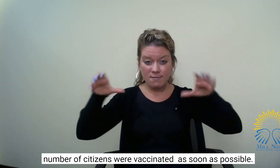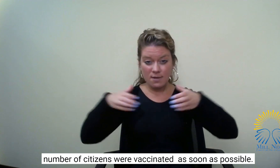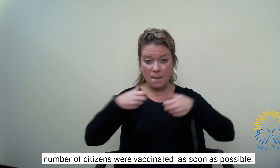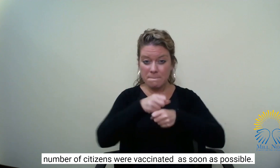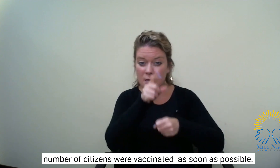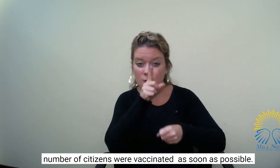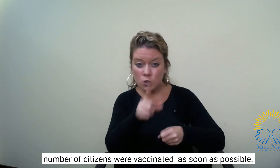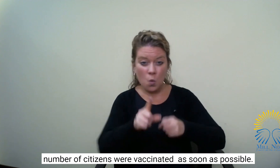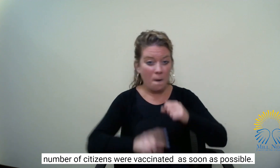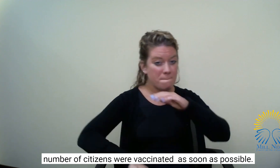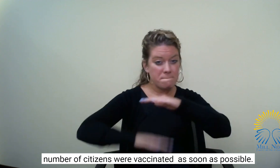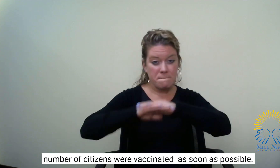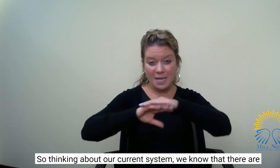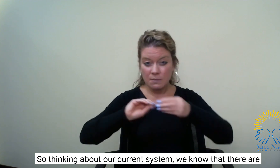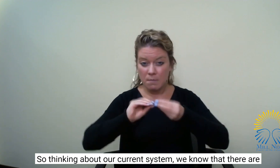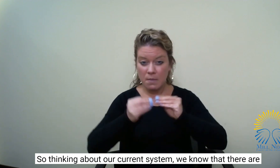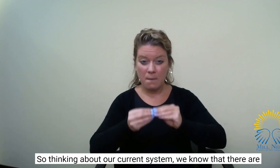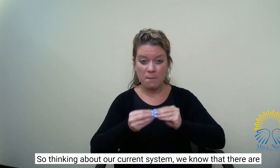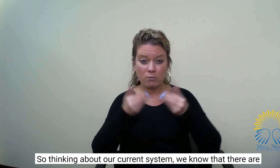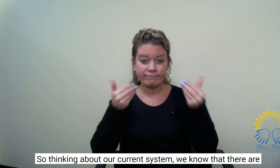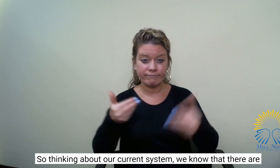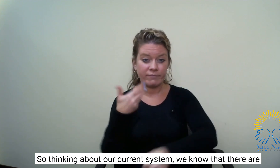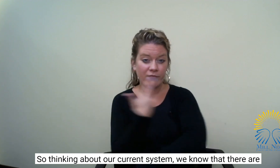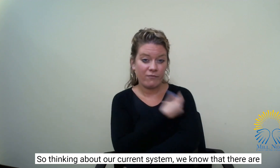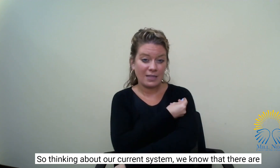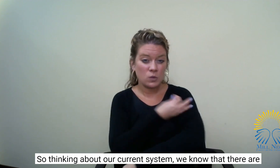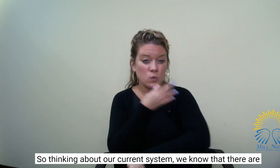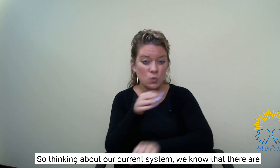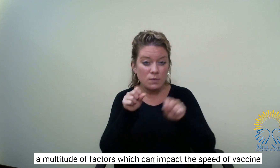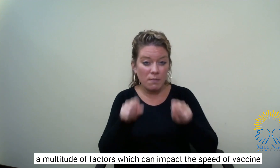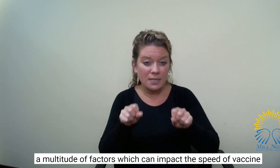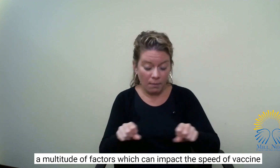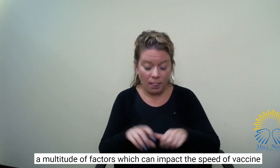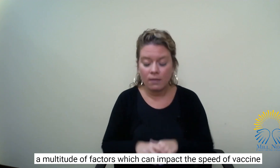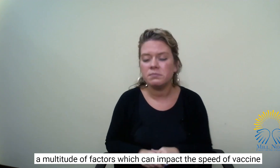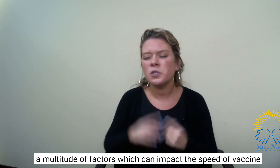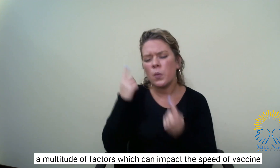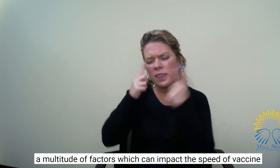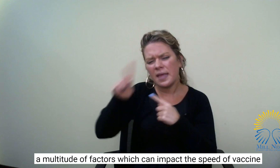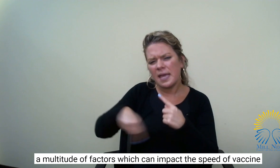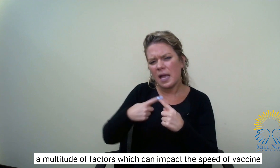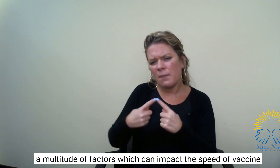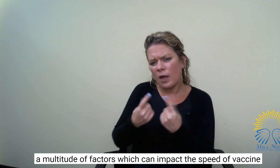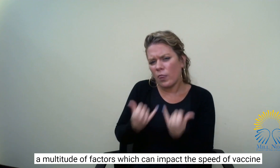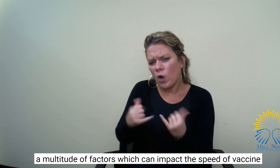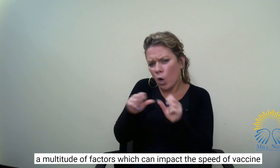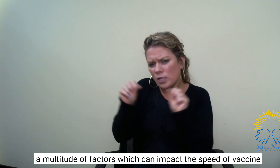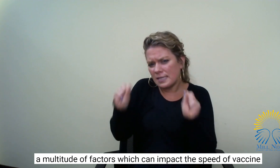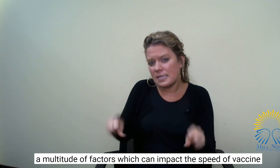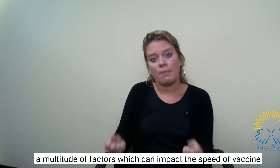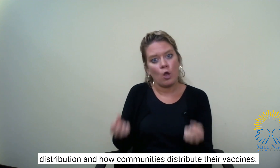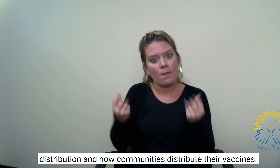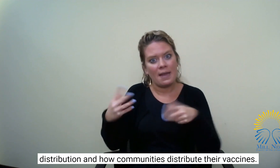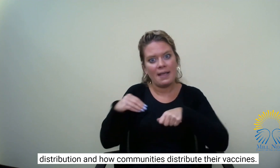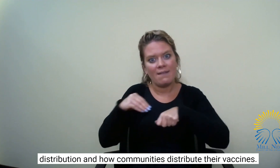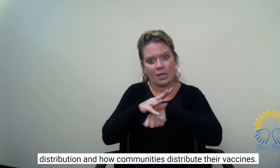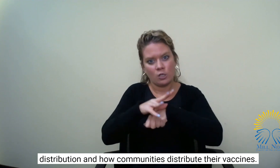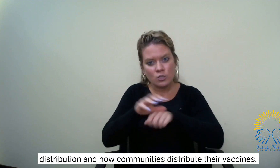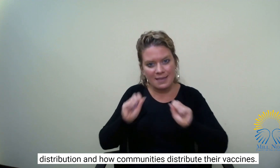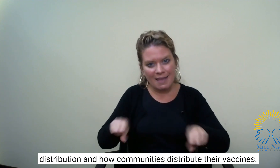as soon as possible. So thinking about our current system, we know that there are a multitude of factors which can impact the speed of vaccine distribution and how